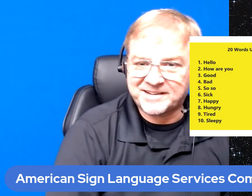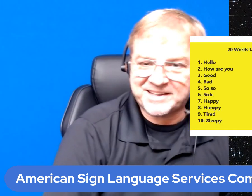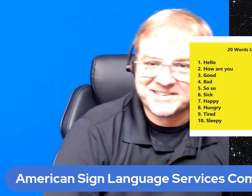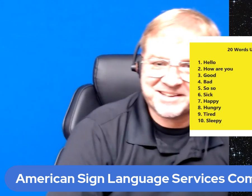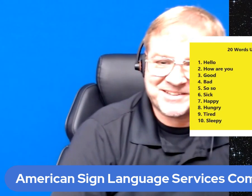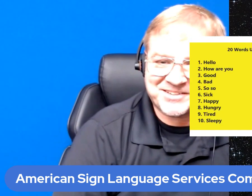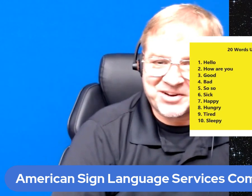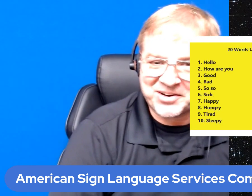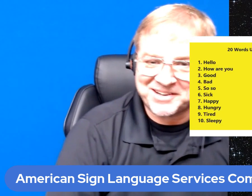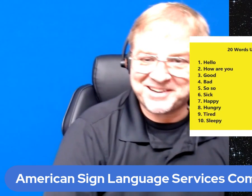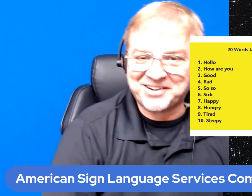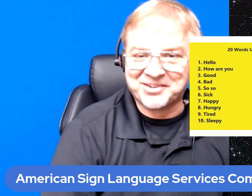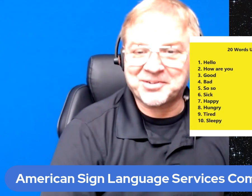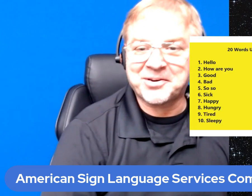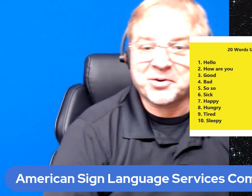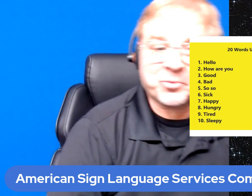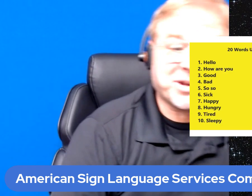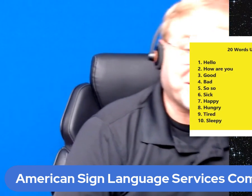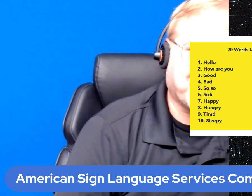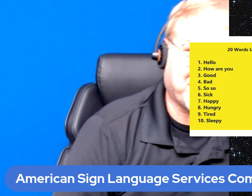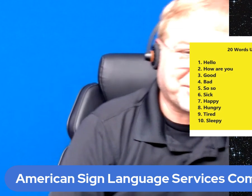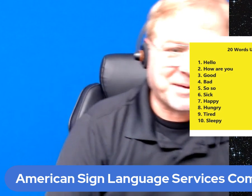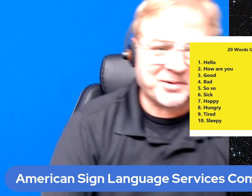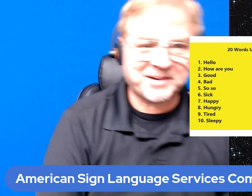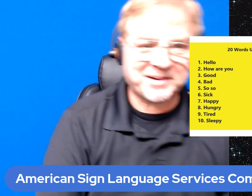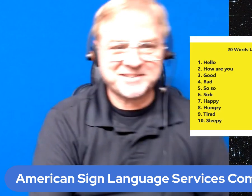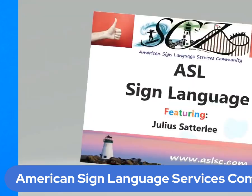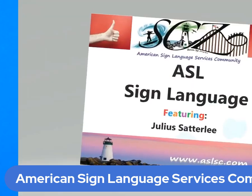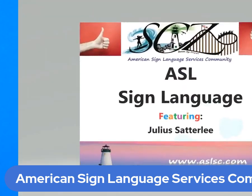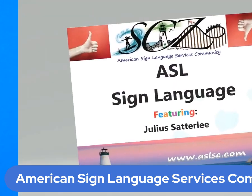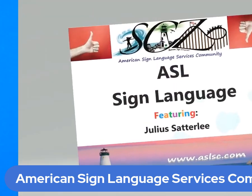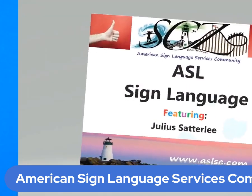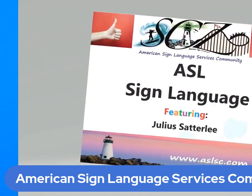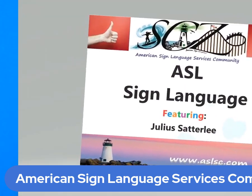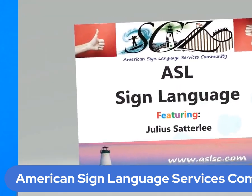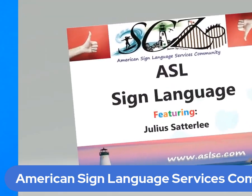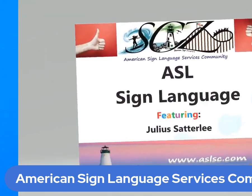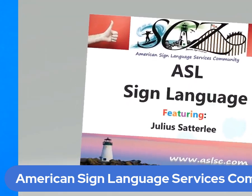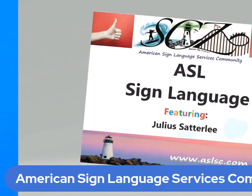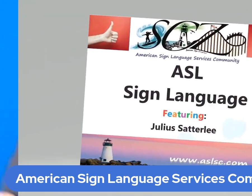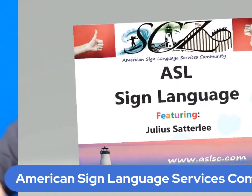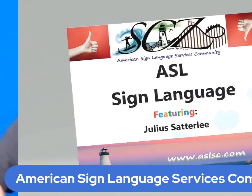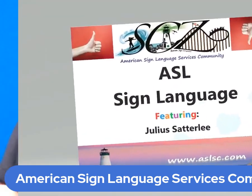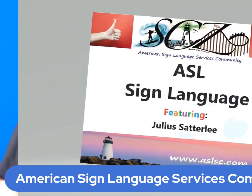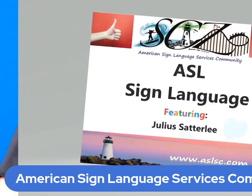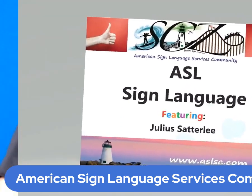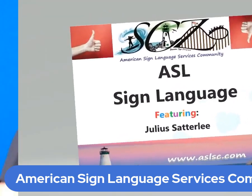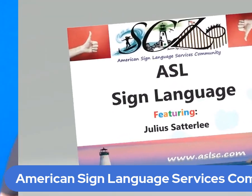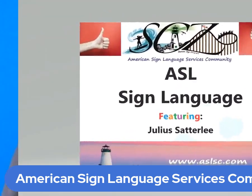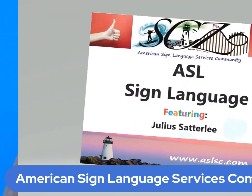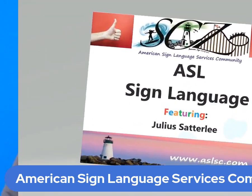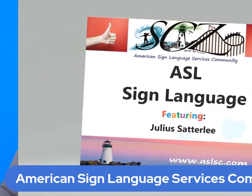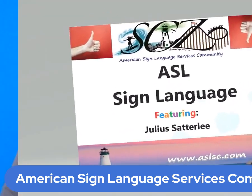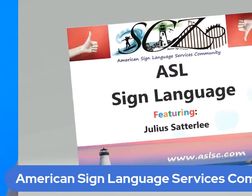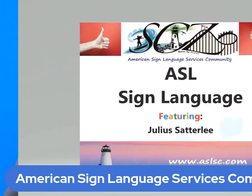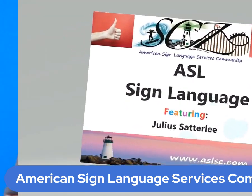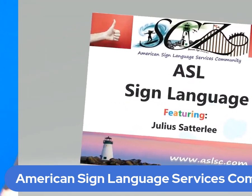right, let's get started here. We are American Sign Language Services Community. This is us. My name is